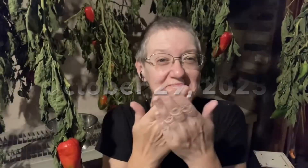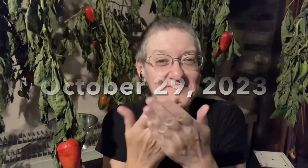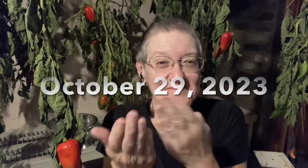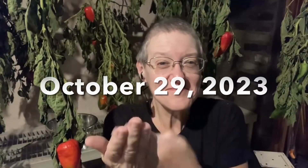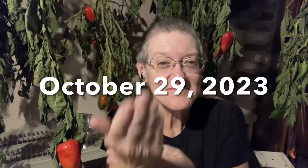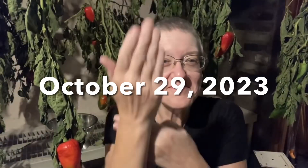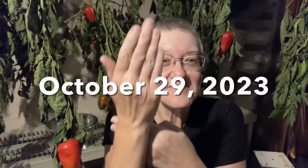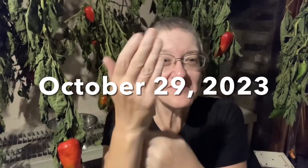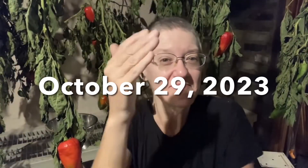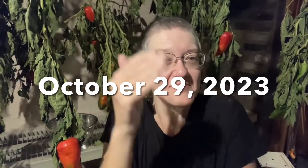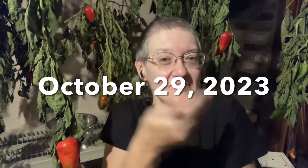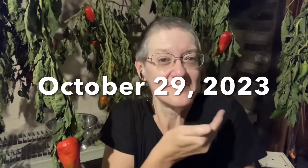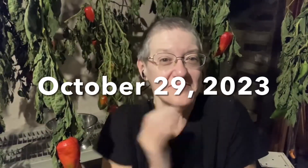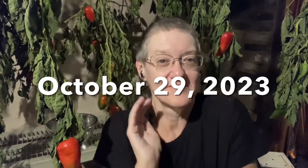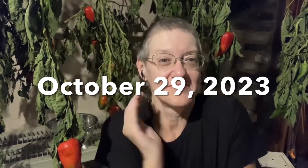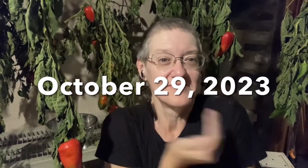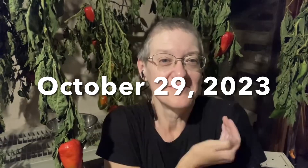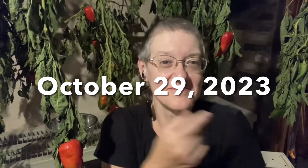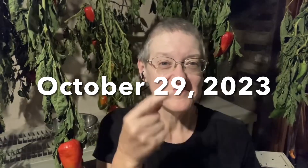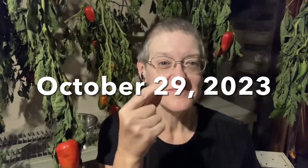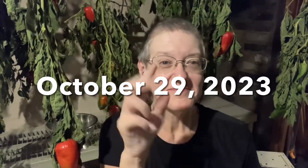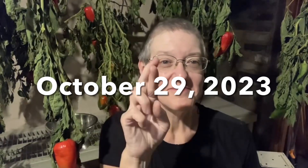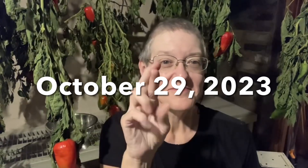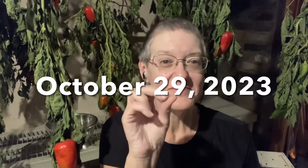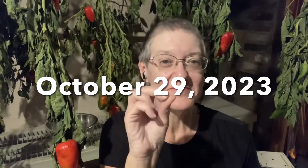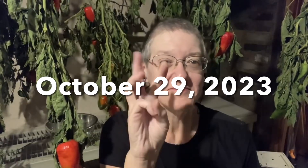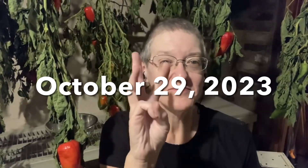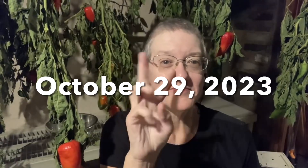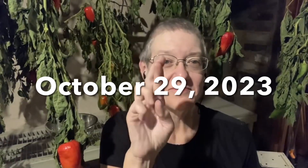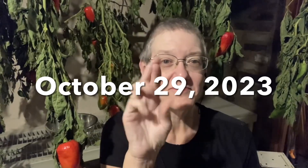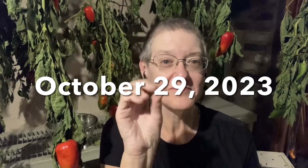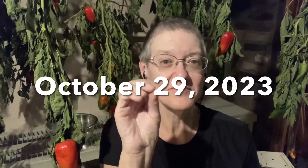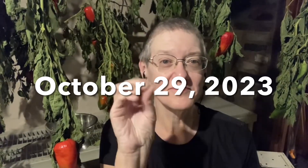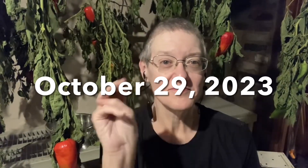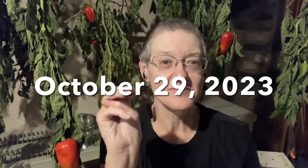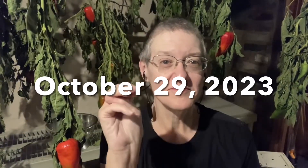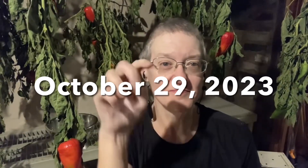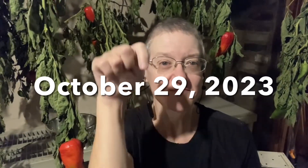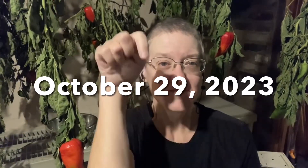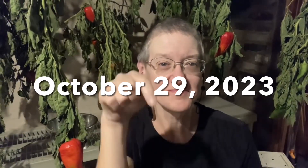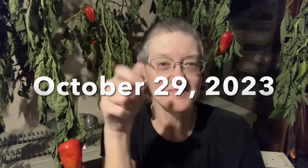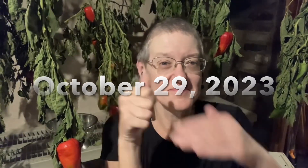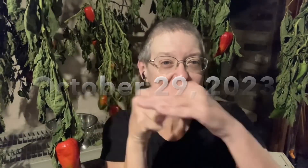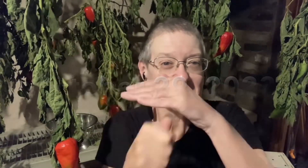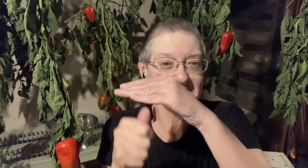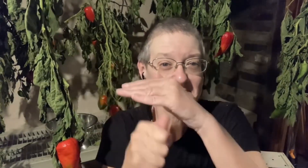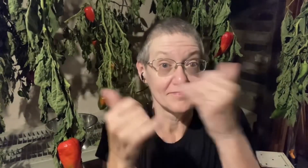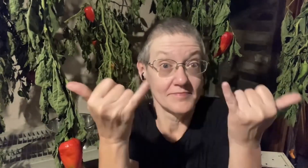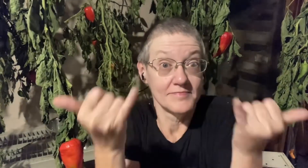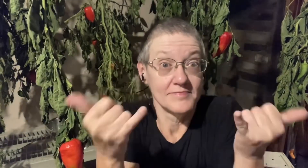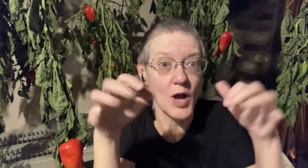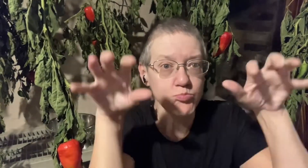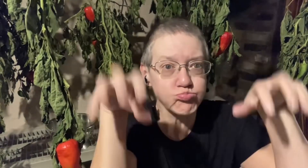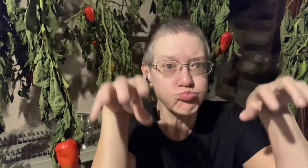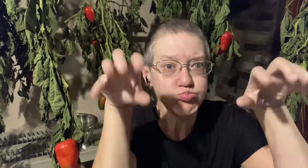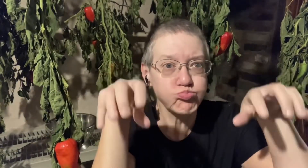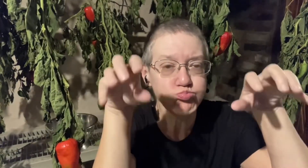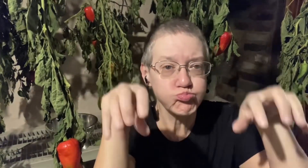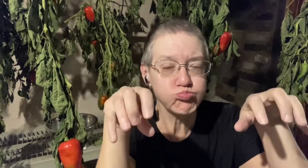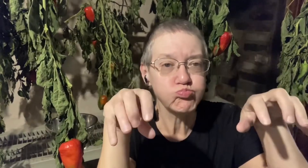Good morning. Welcome to our grow room. We're down in the basement because